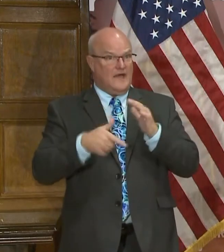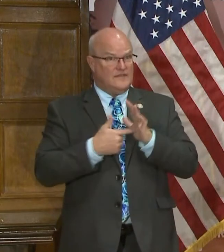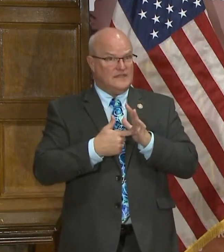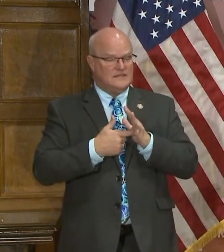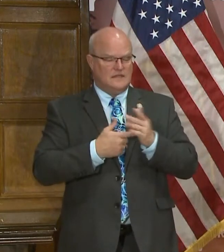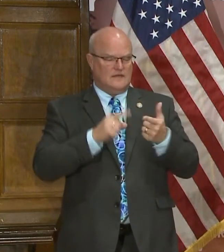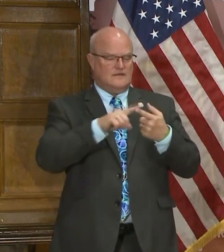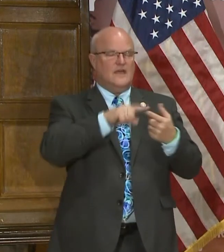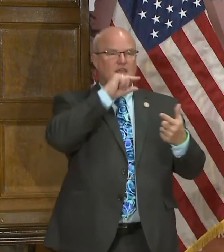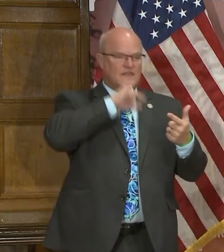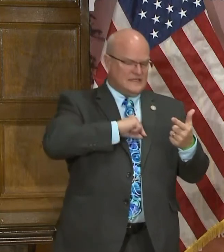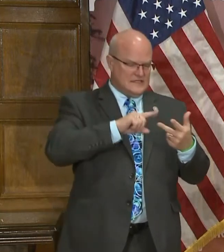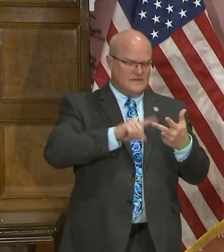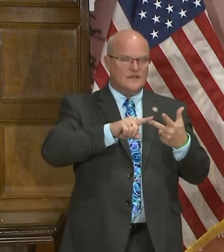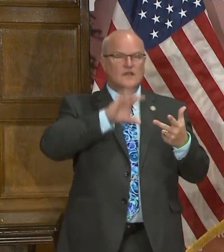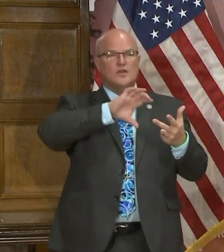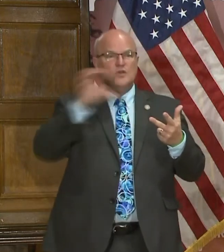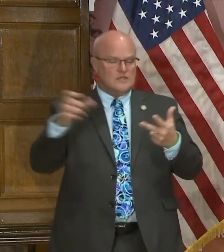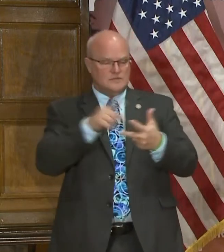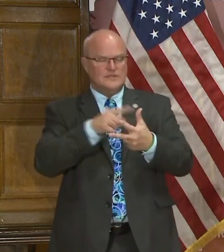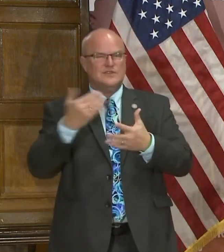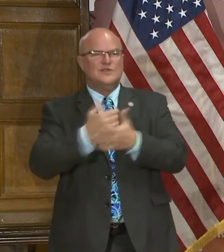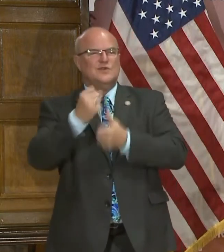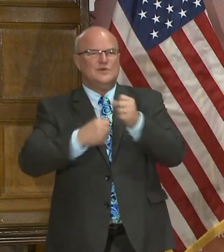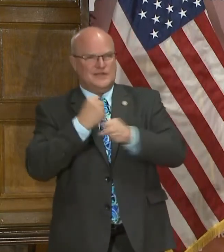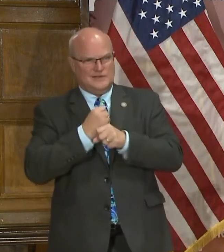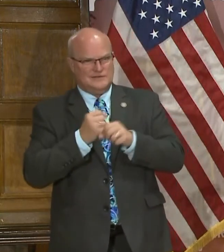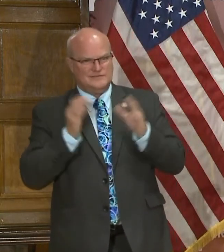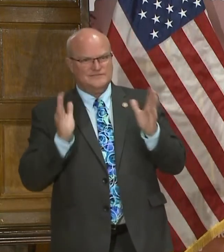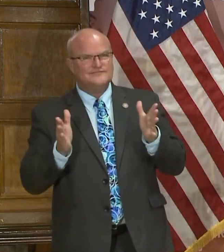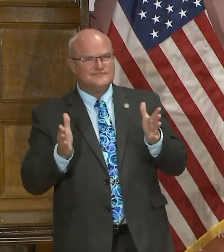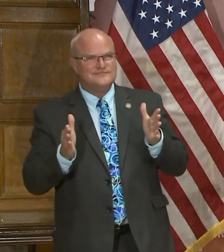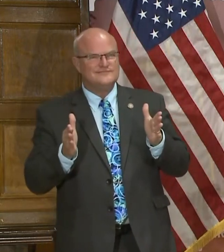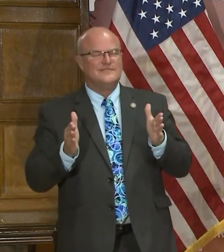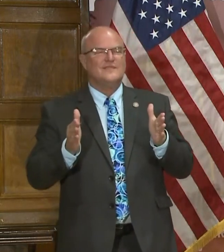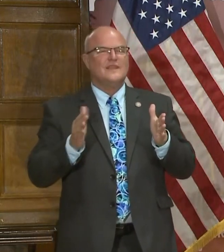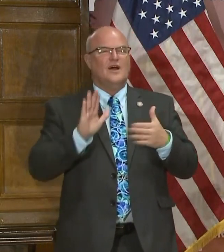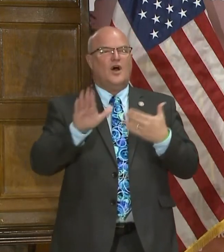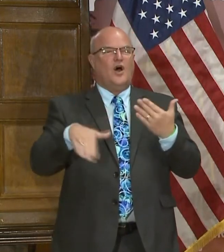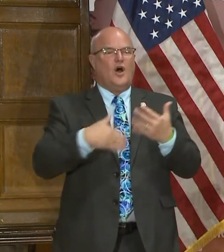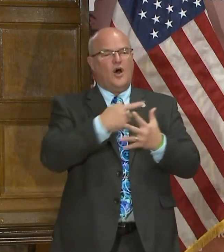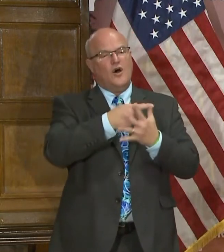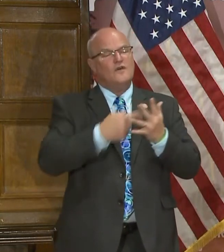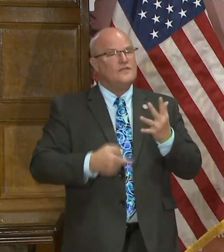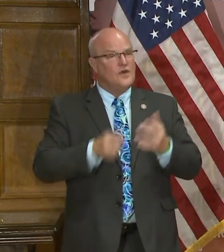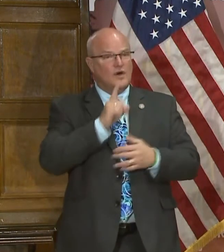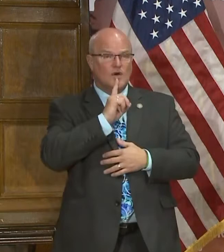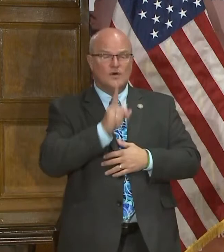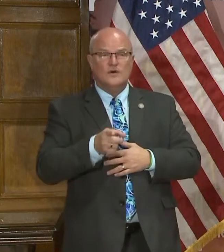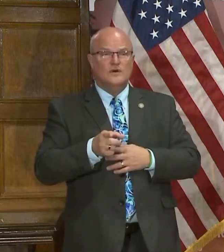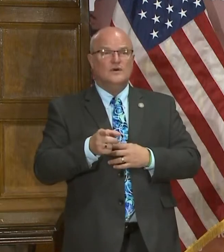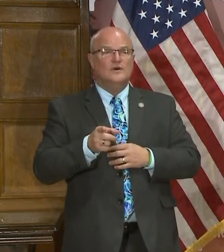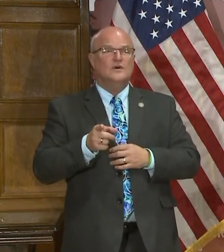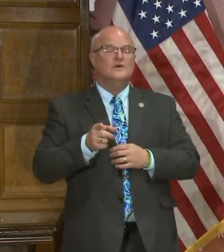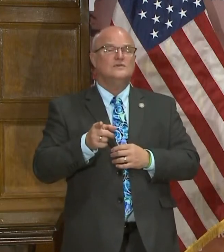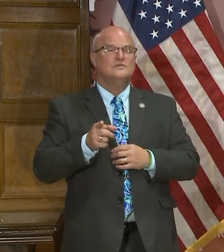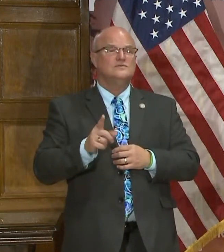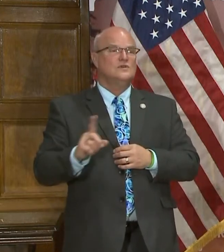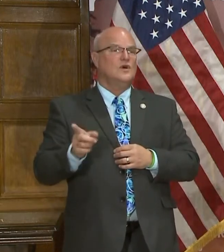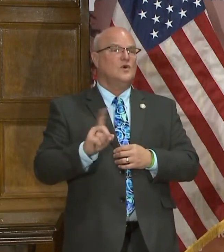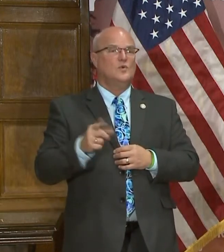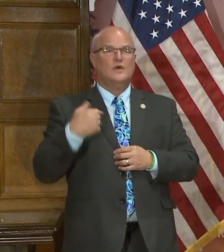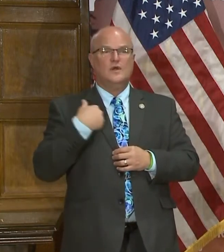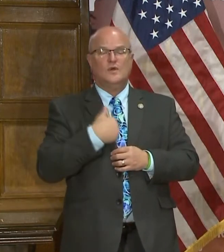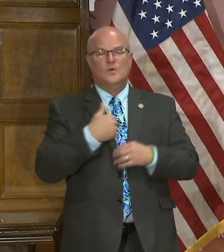got Thanksgiving, you've got Christmas, and you've got New Year's. And all of those are where